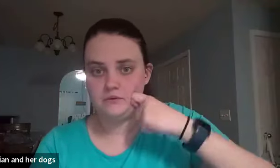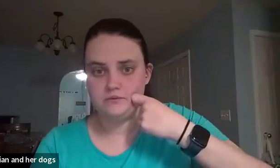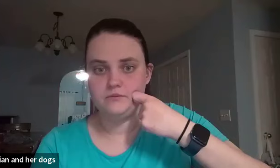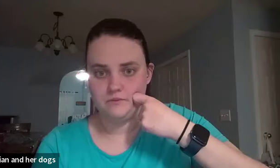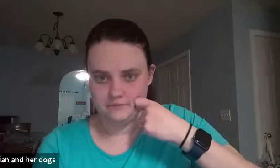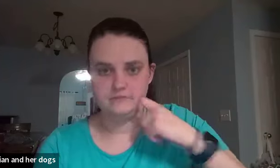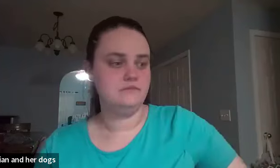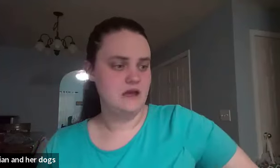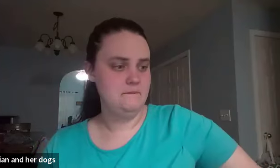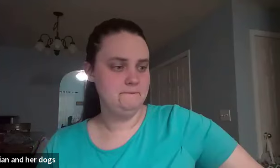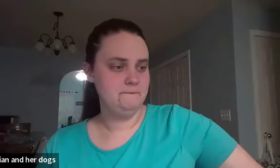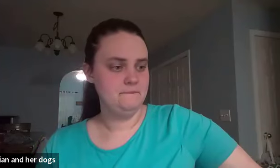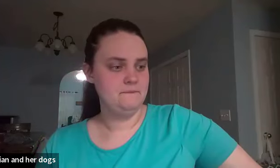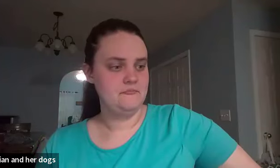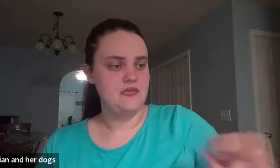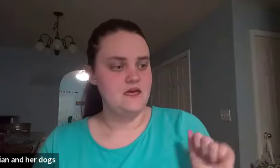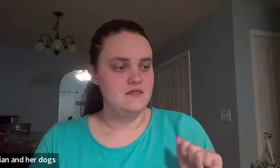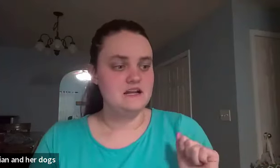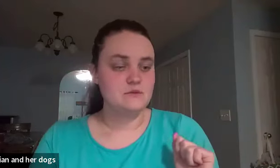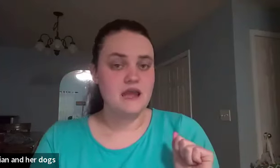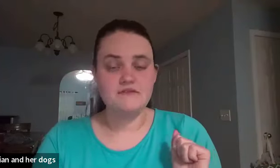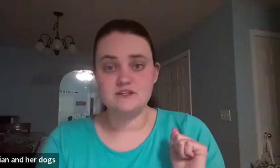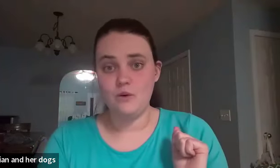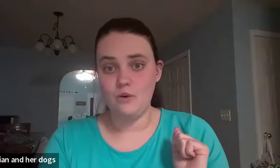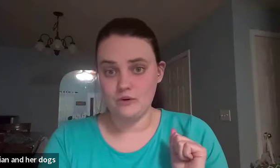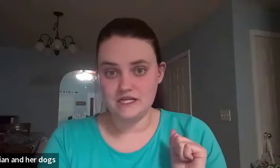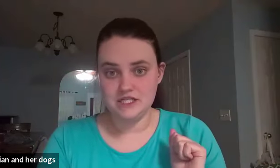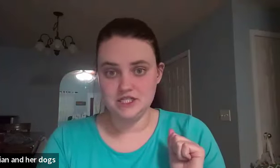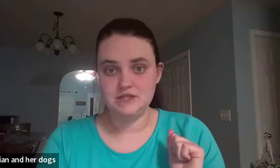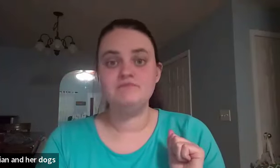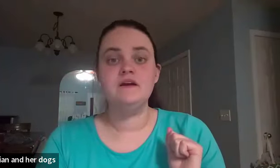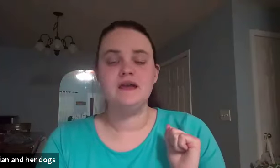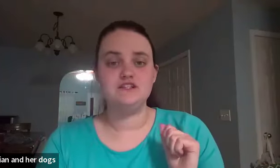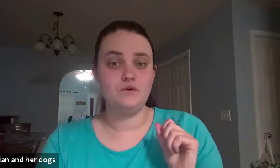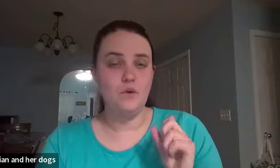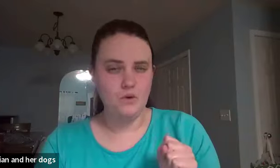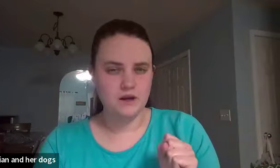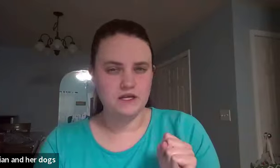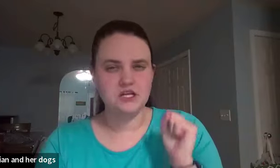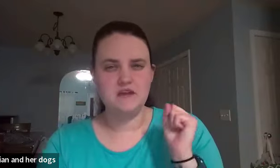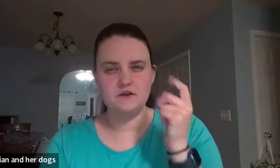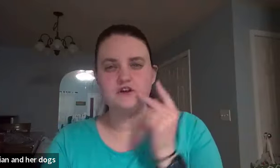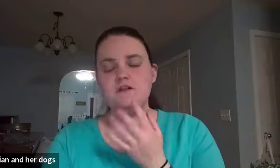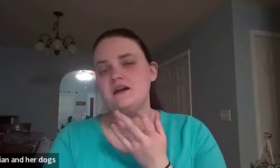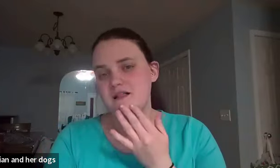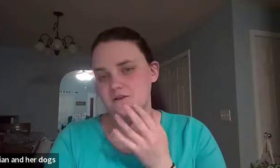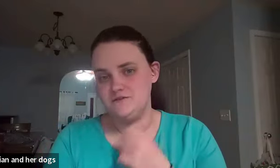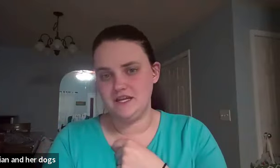apple. Okay. The next one we have is orange. And so for orange, if y'all saw the colors